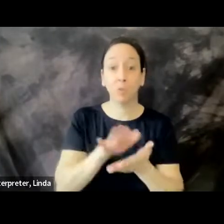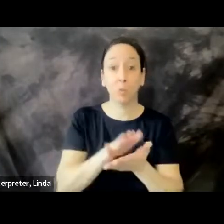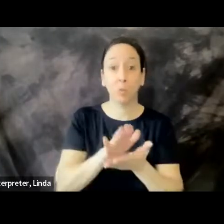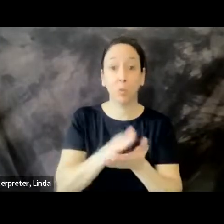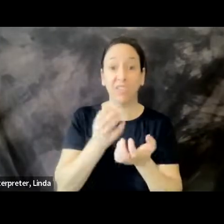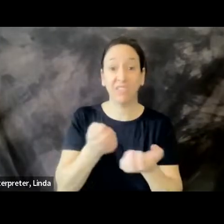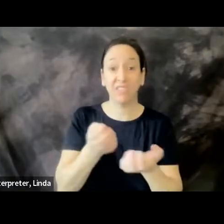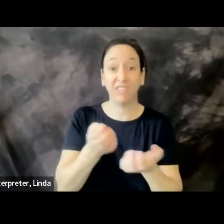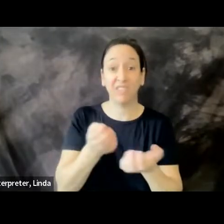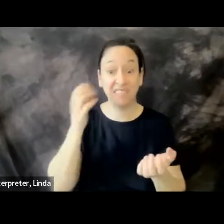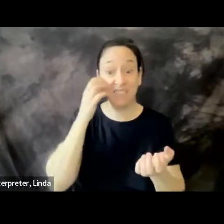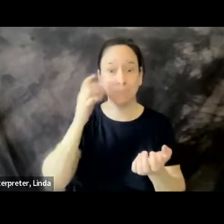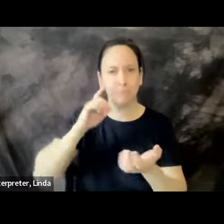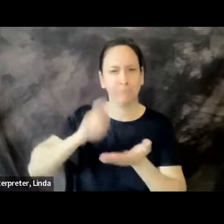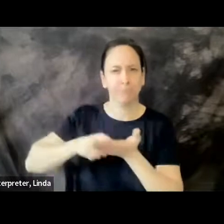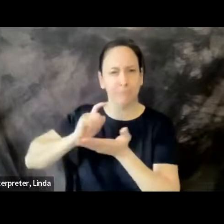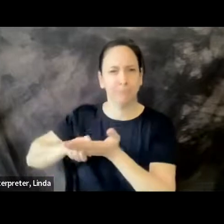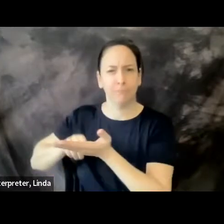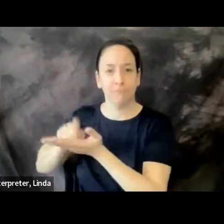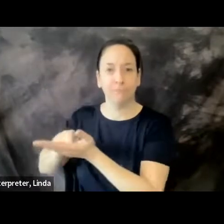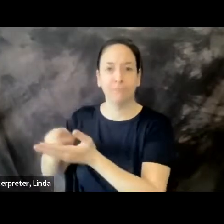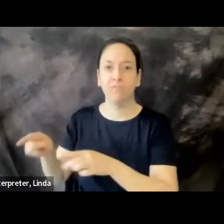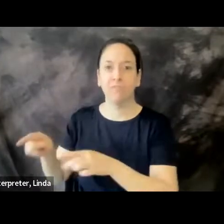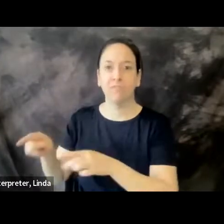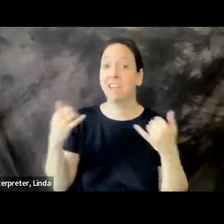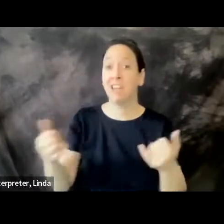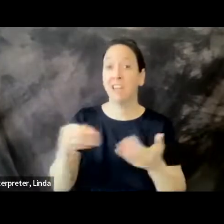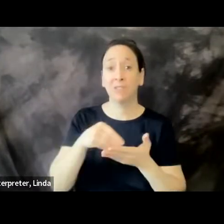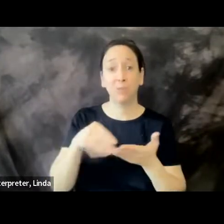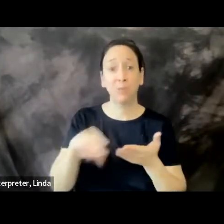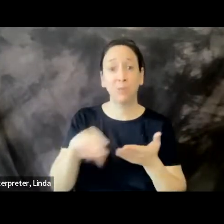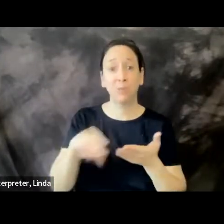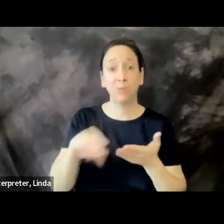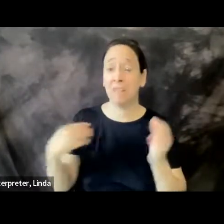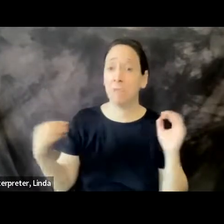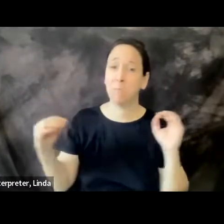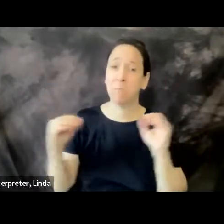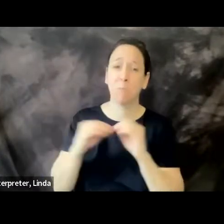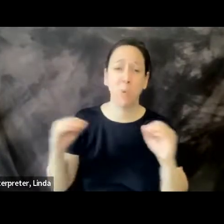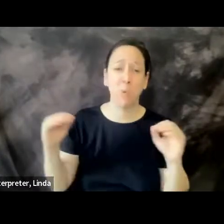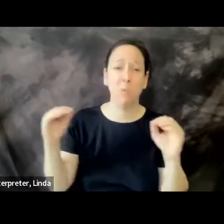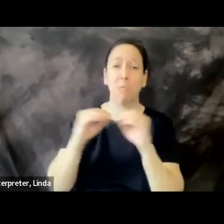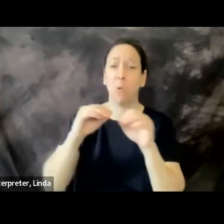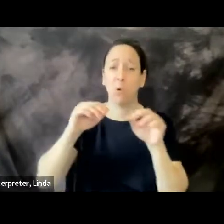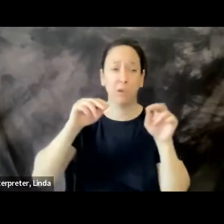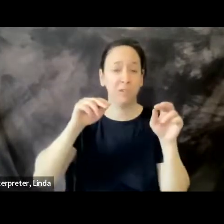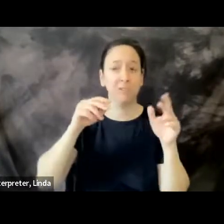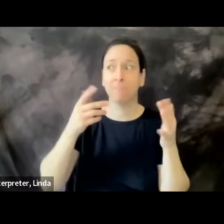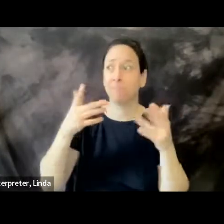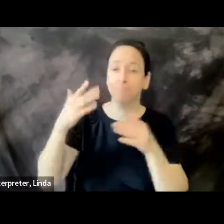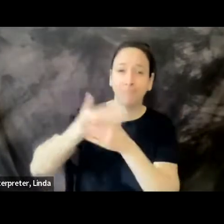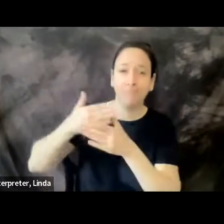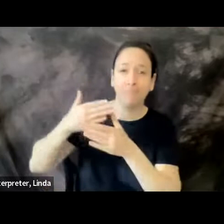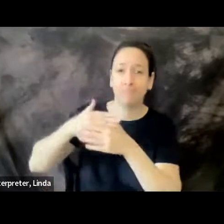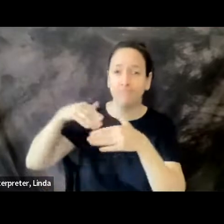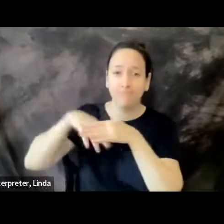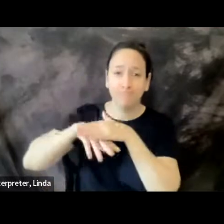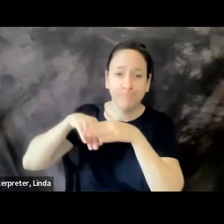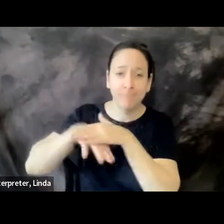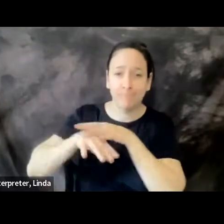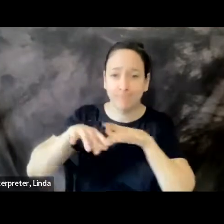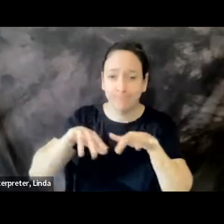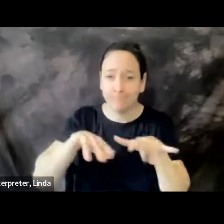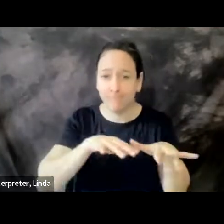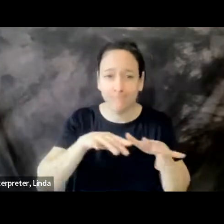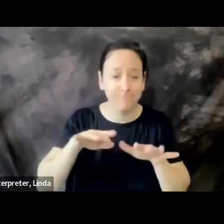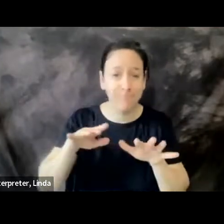Students are subjected to a greater level of technological intrusion and surveillance now than they might have ever been before.